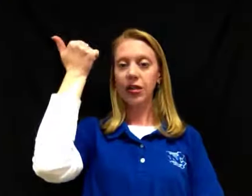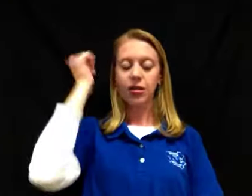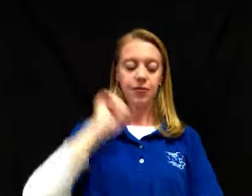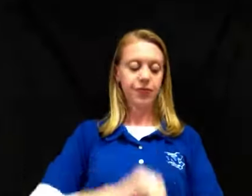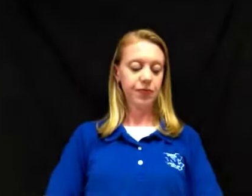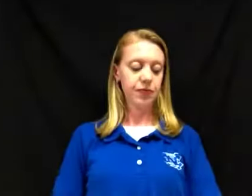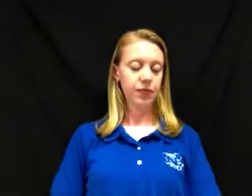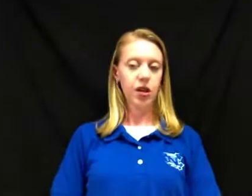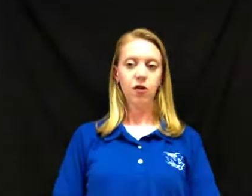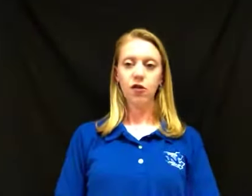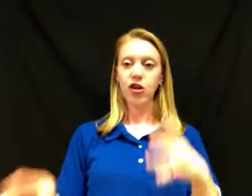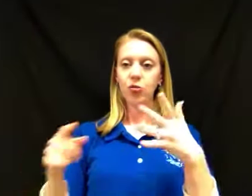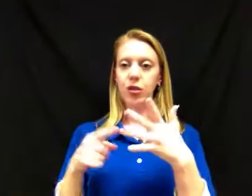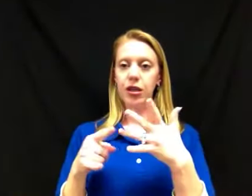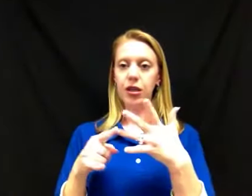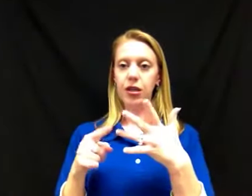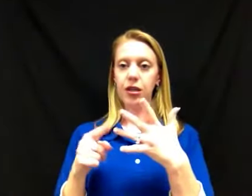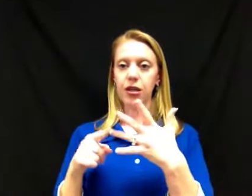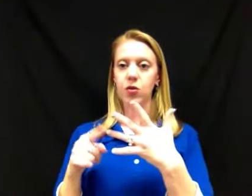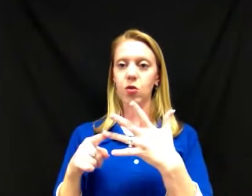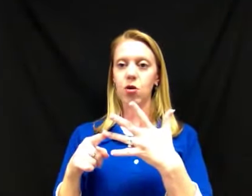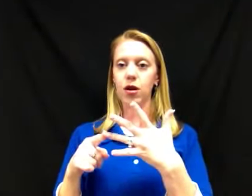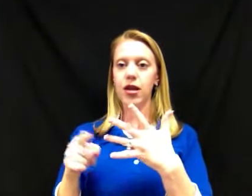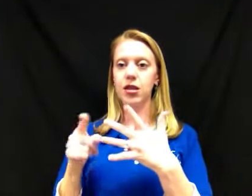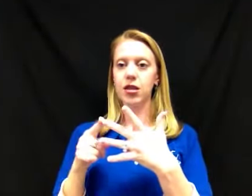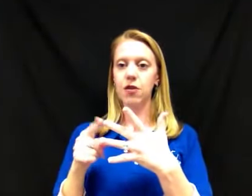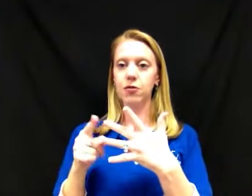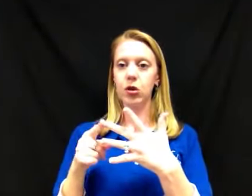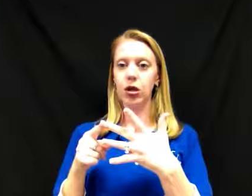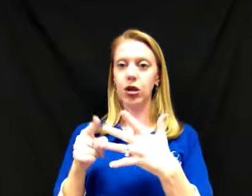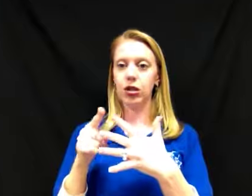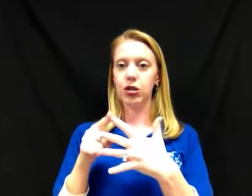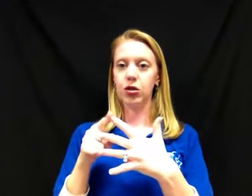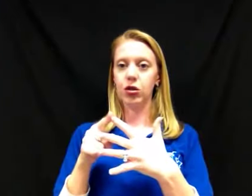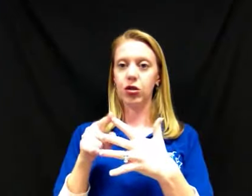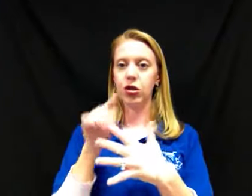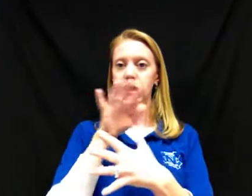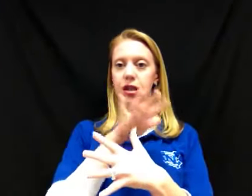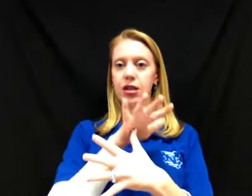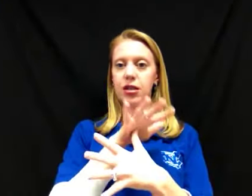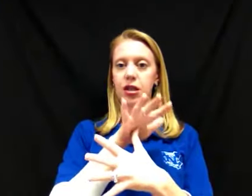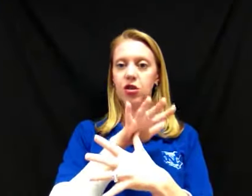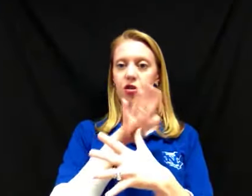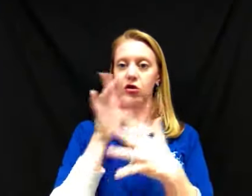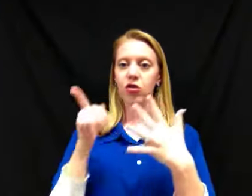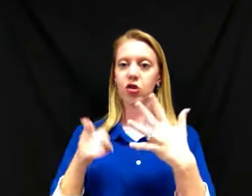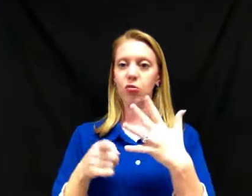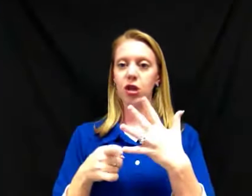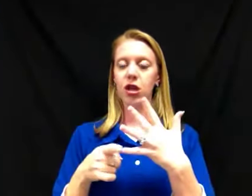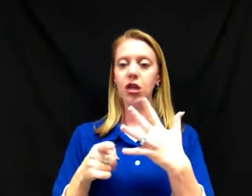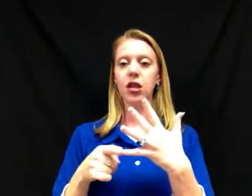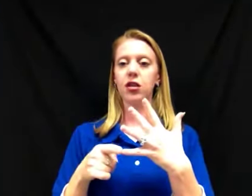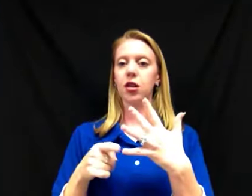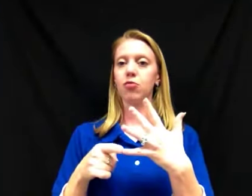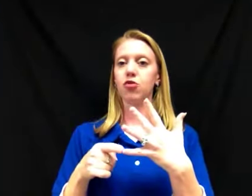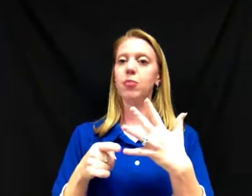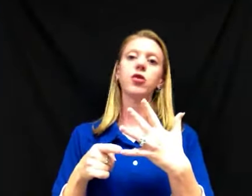forget. Freshman, while we're at it, sophomore, junior, senior. Your pinky, that is a prep year